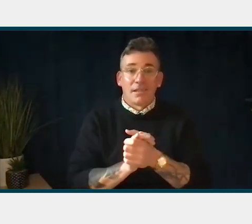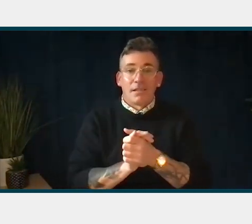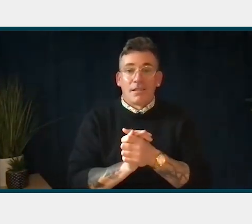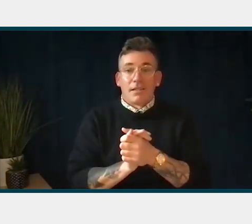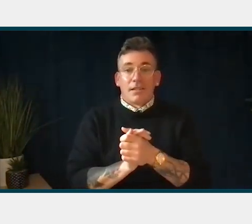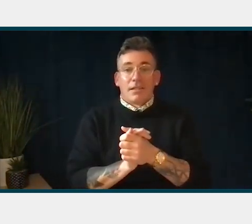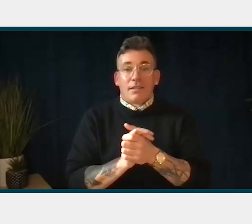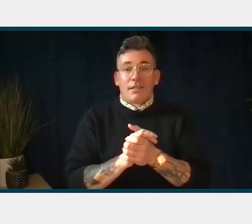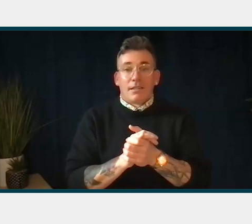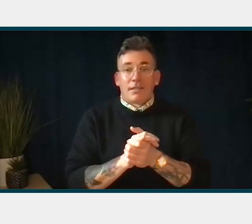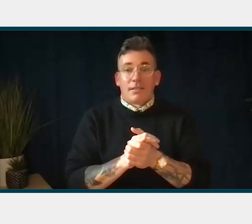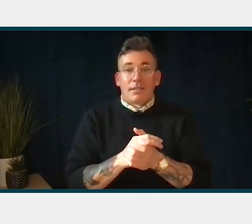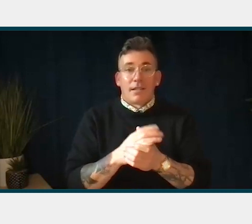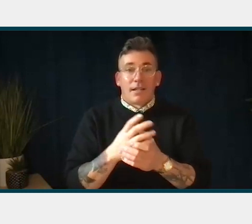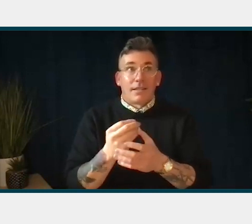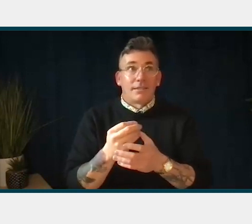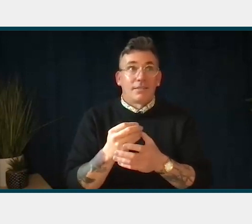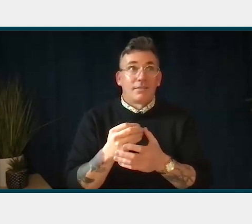costs us. It just does.